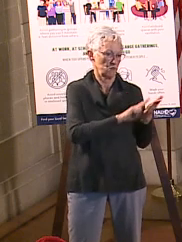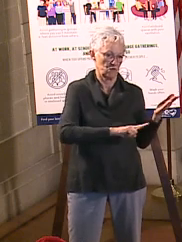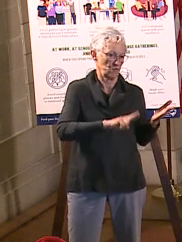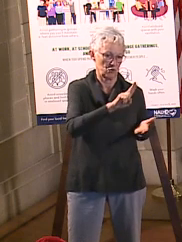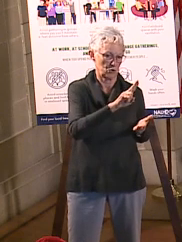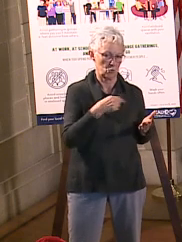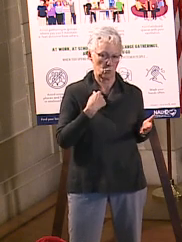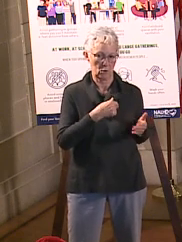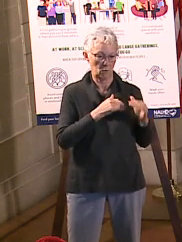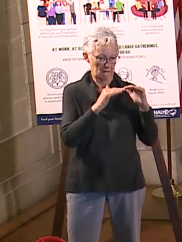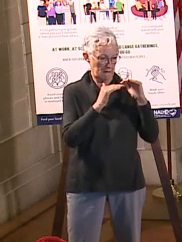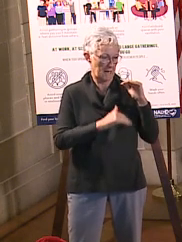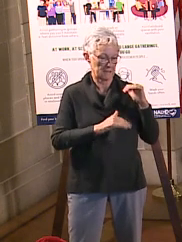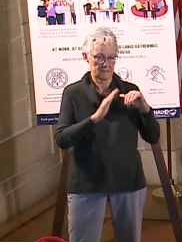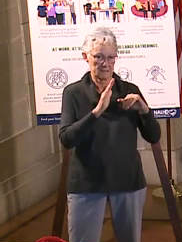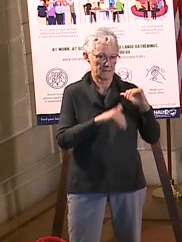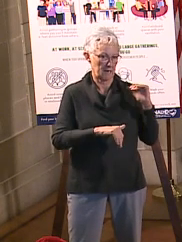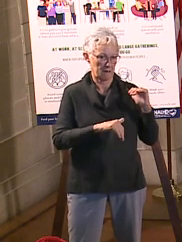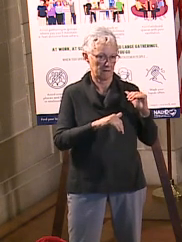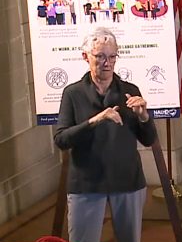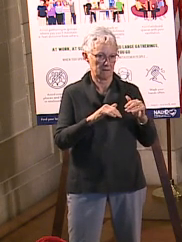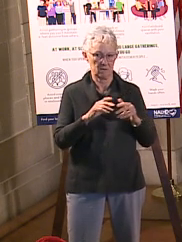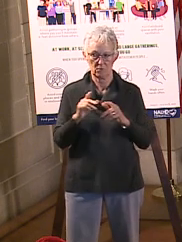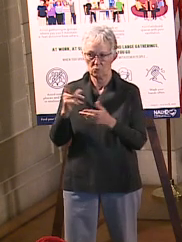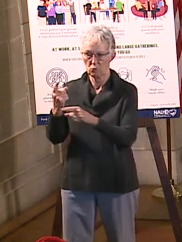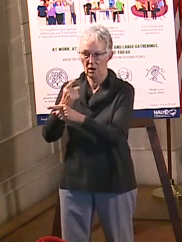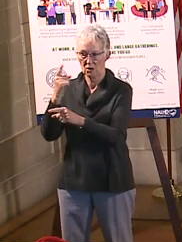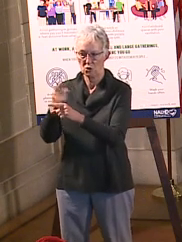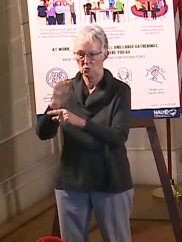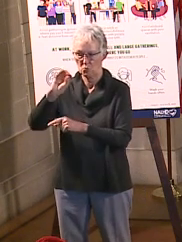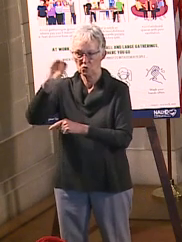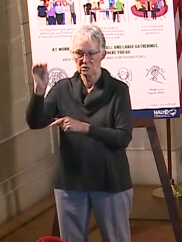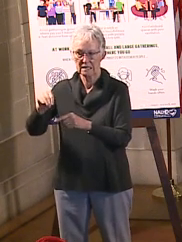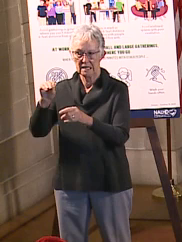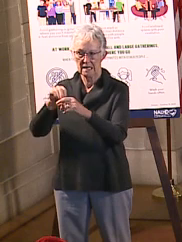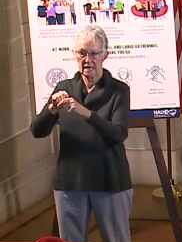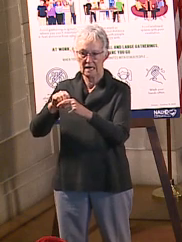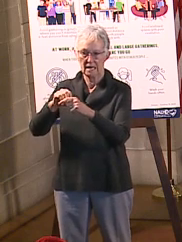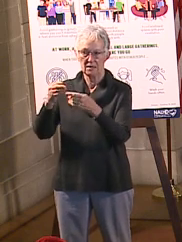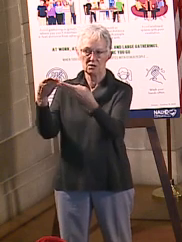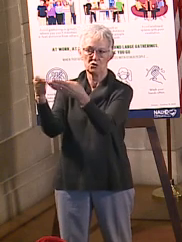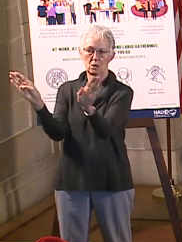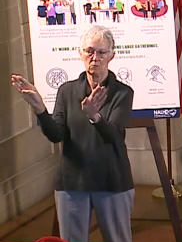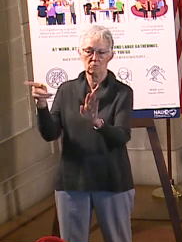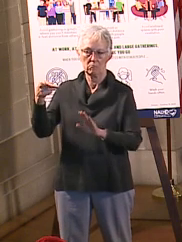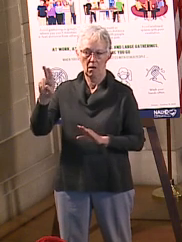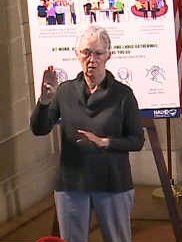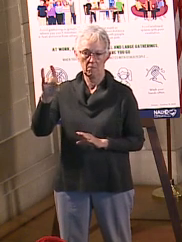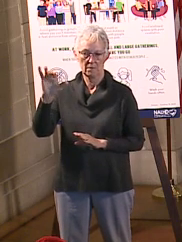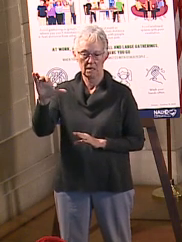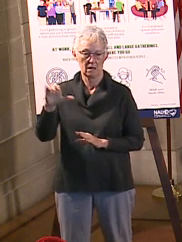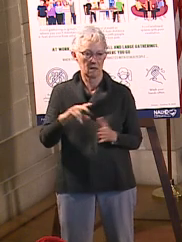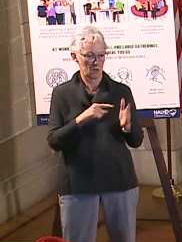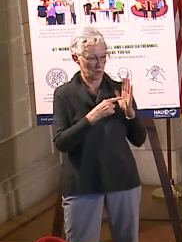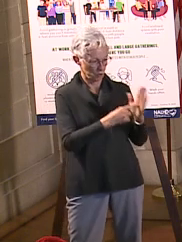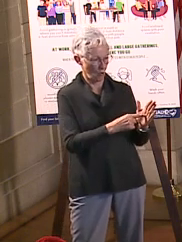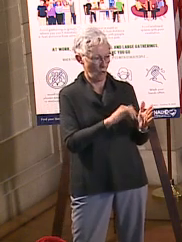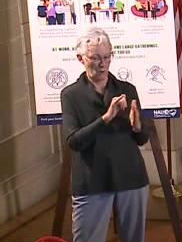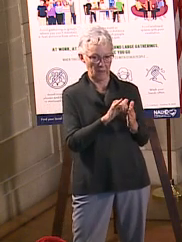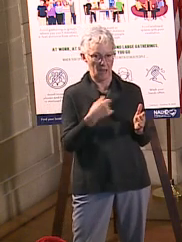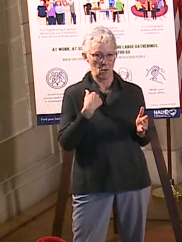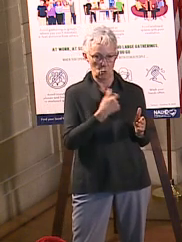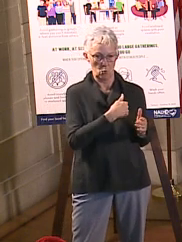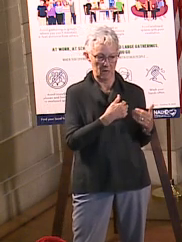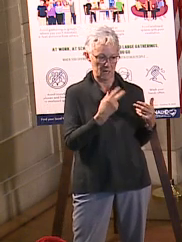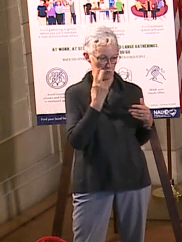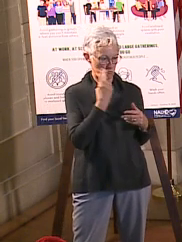the pandemic infection rate was rising, even at our most populated campuses. This indicates that there was a significant